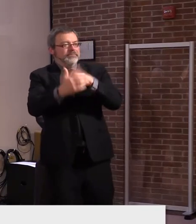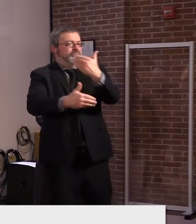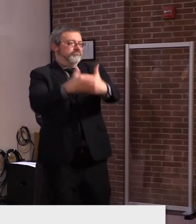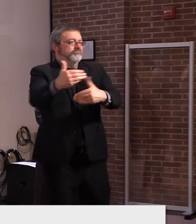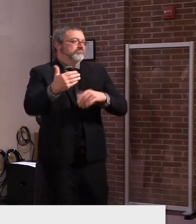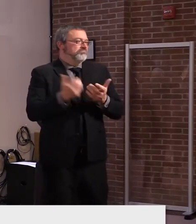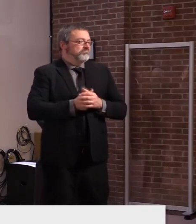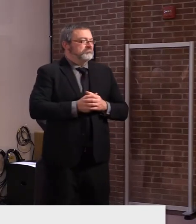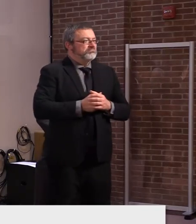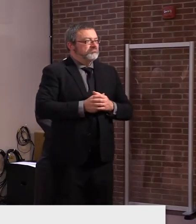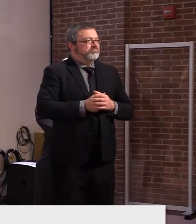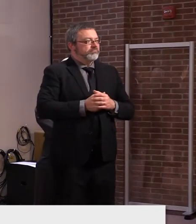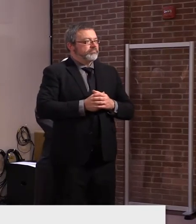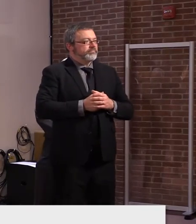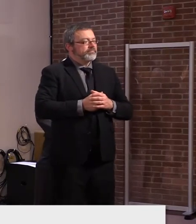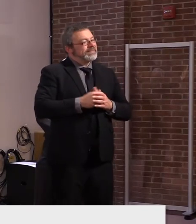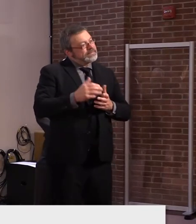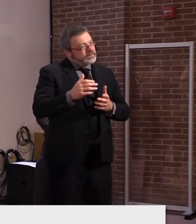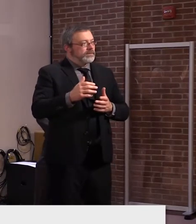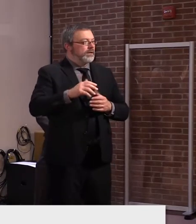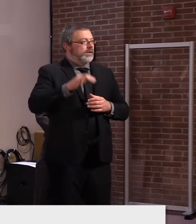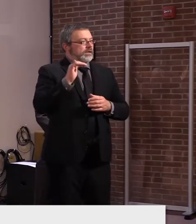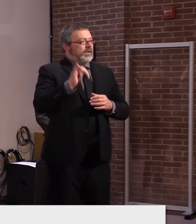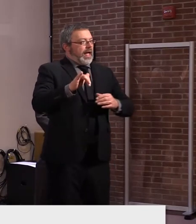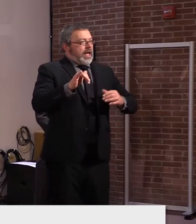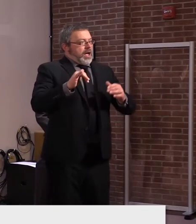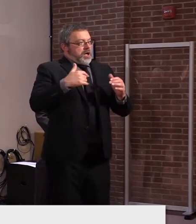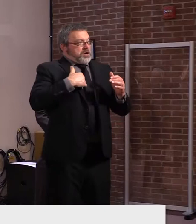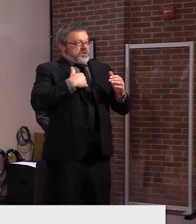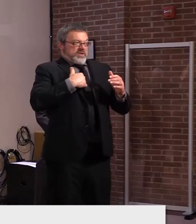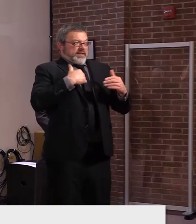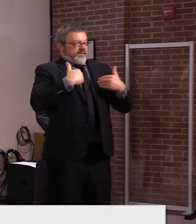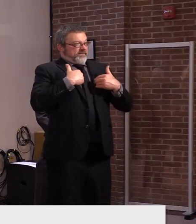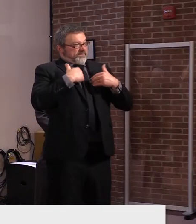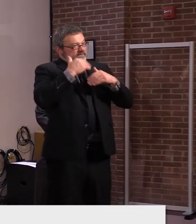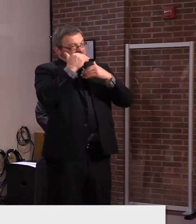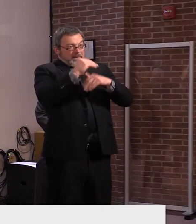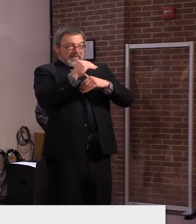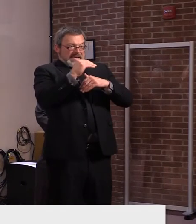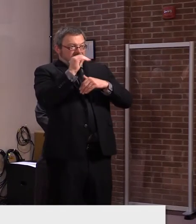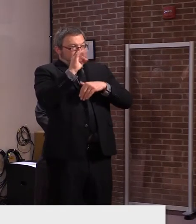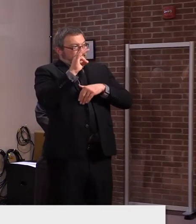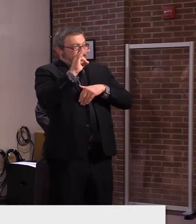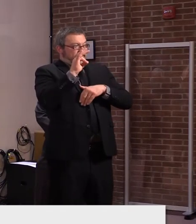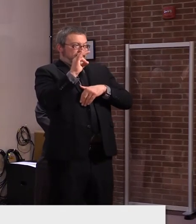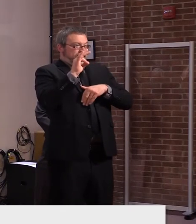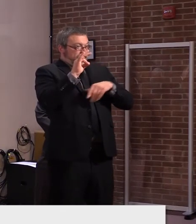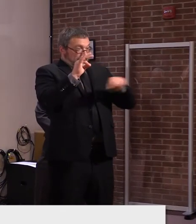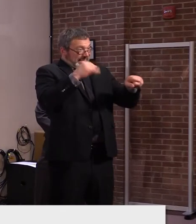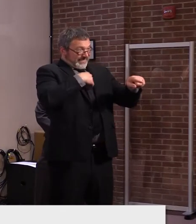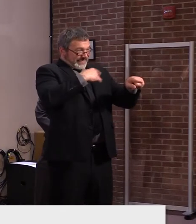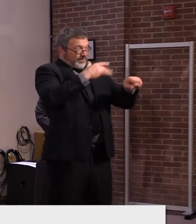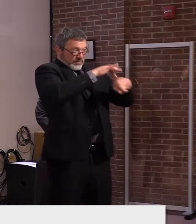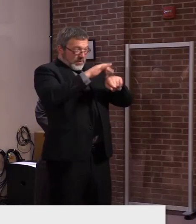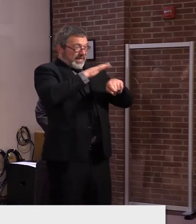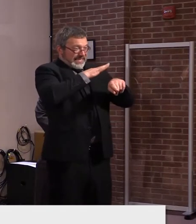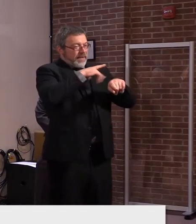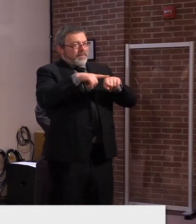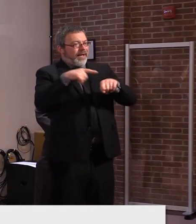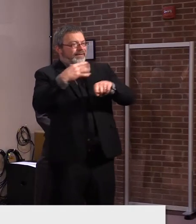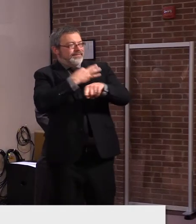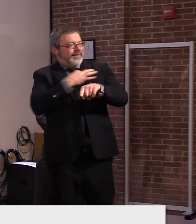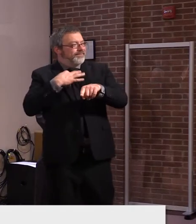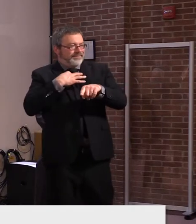competing initiatives when we look at our finite resources. So we're going to increasingly look at those strategies that allow us to